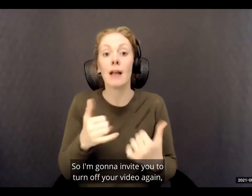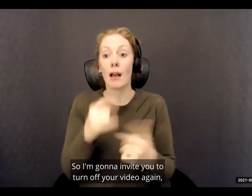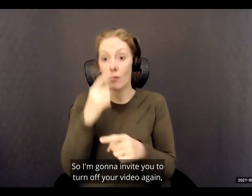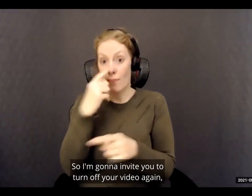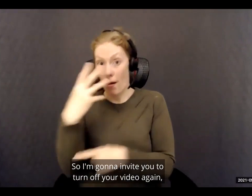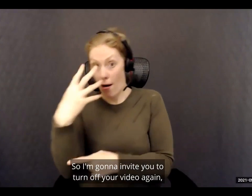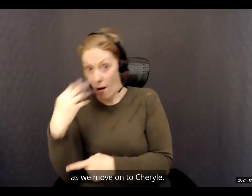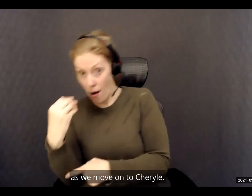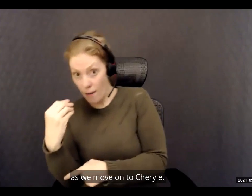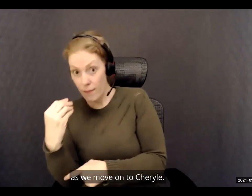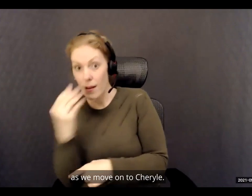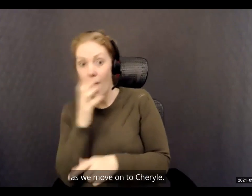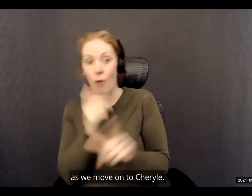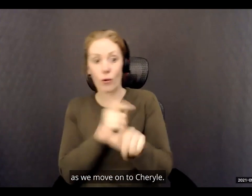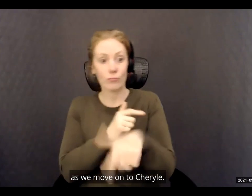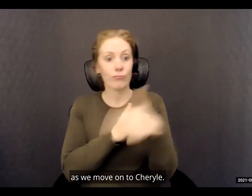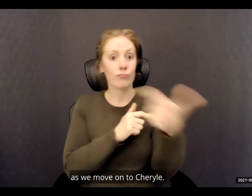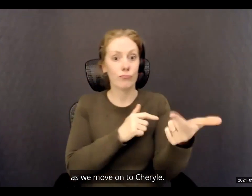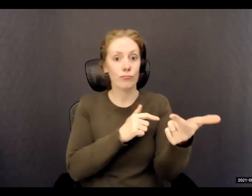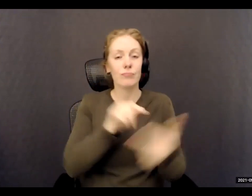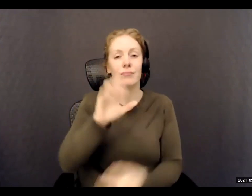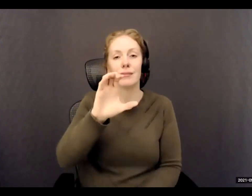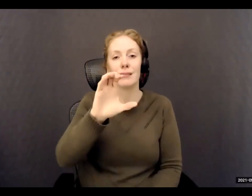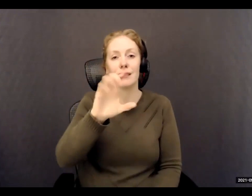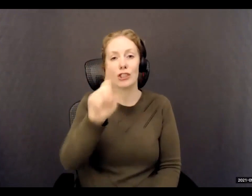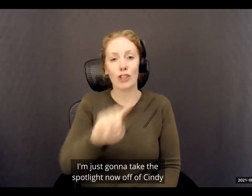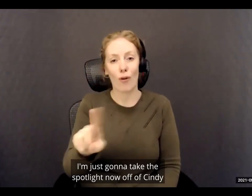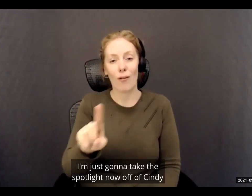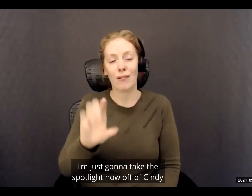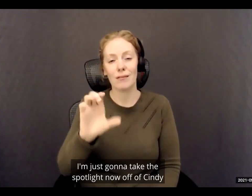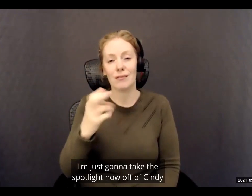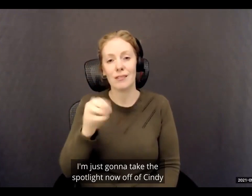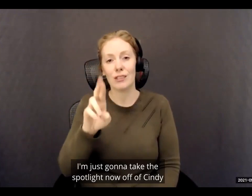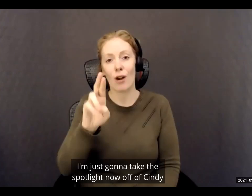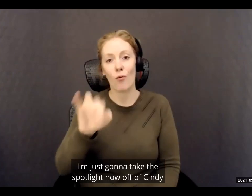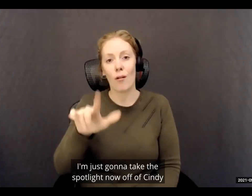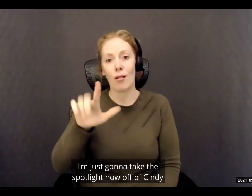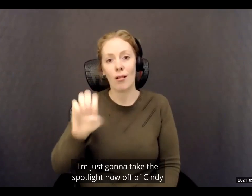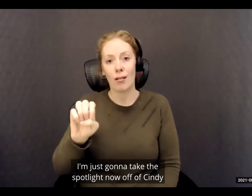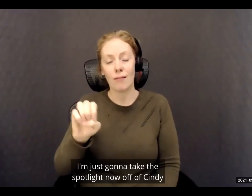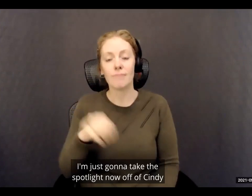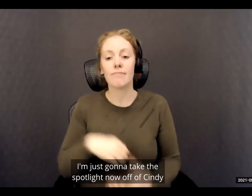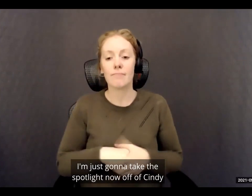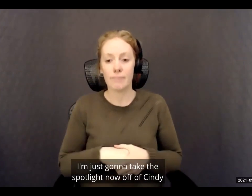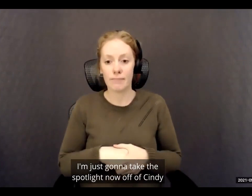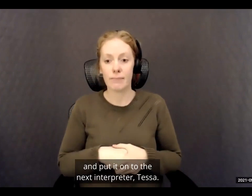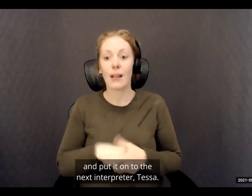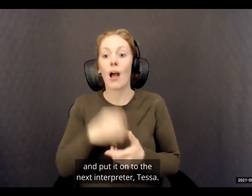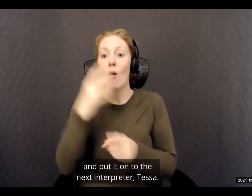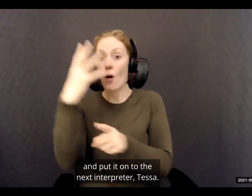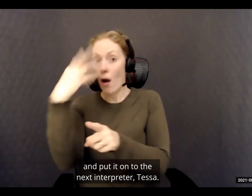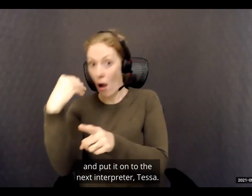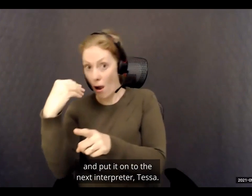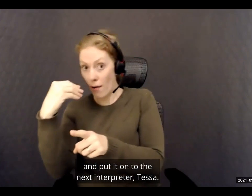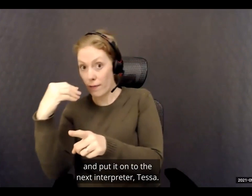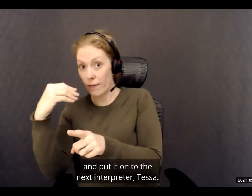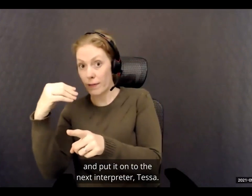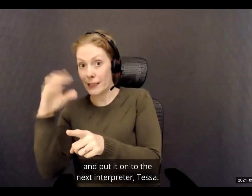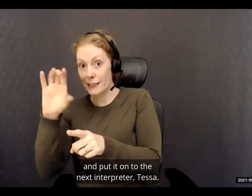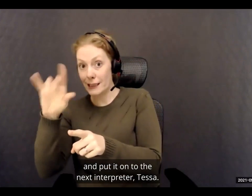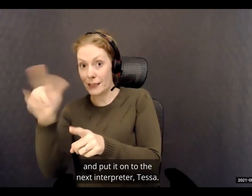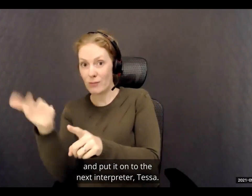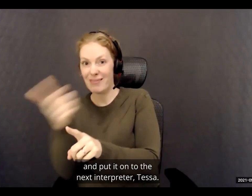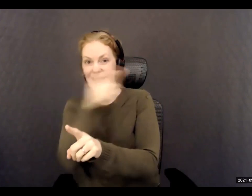again as we move on to Cheryle. I'm just going to take the spotlight now off of Cindy and put it on to the next